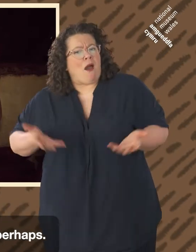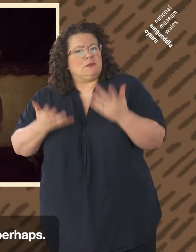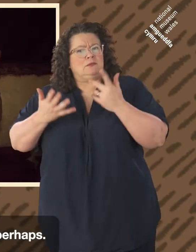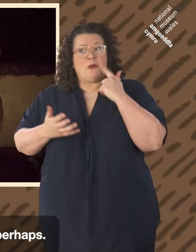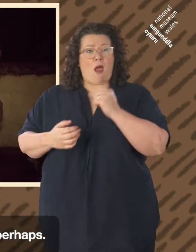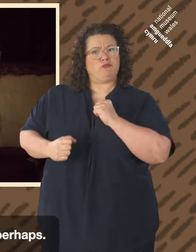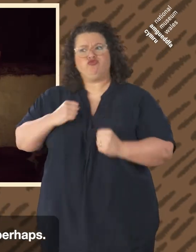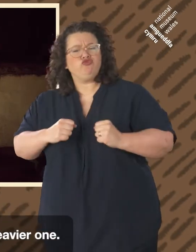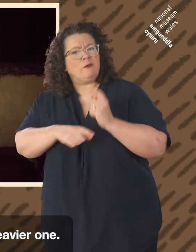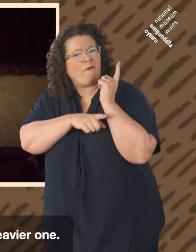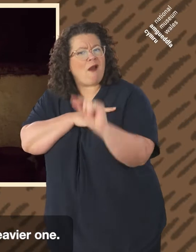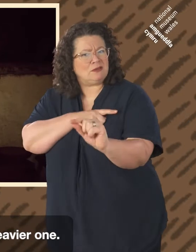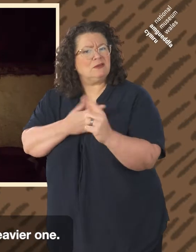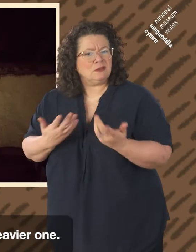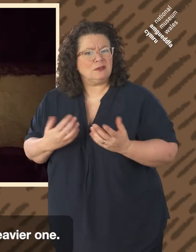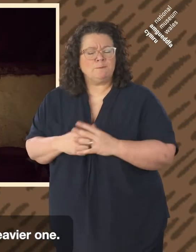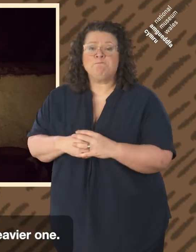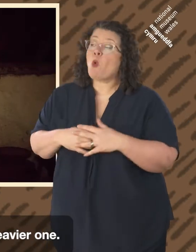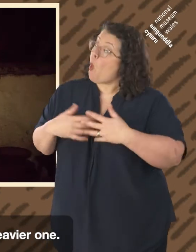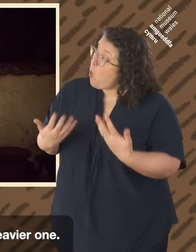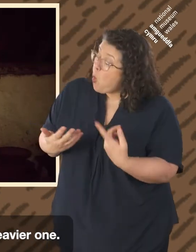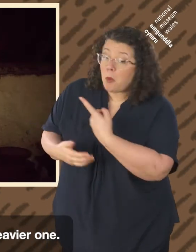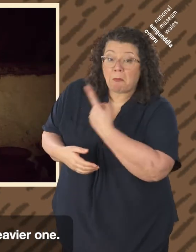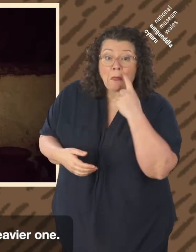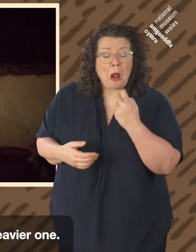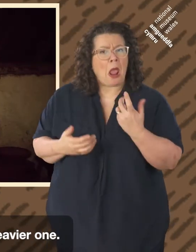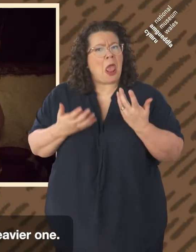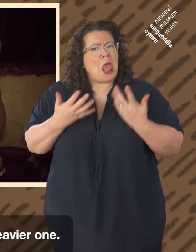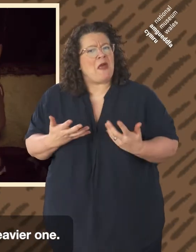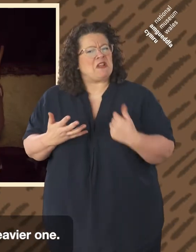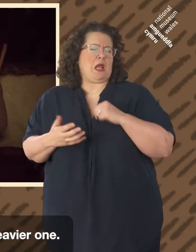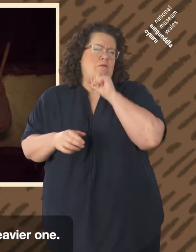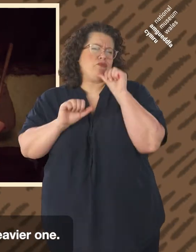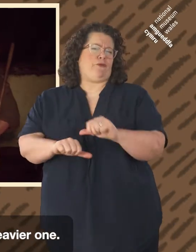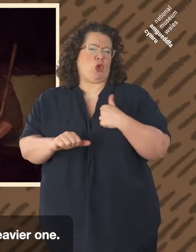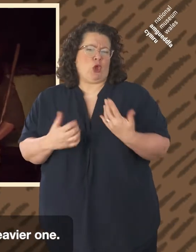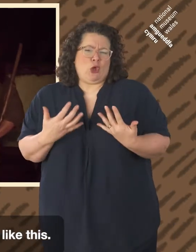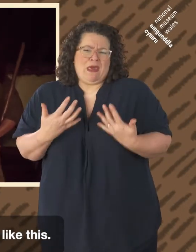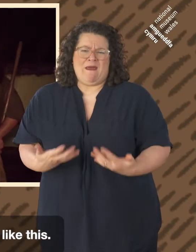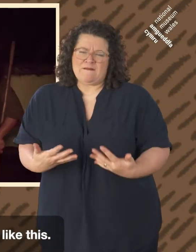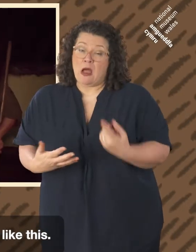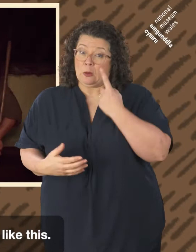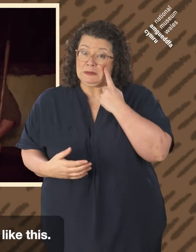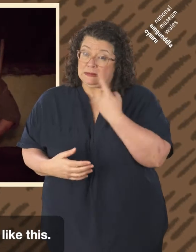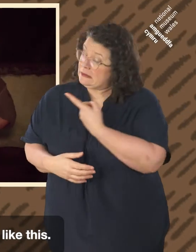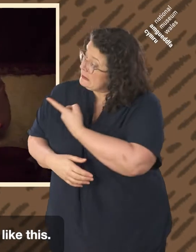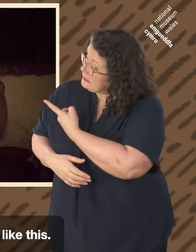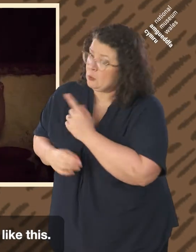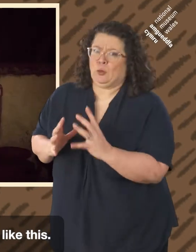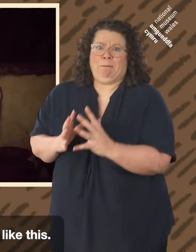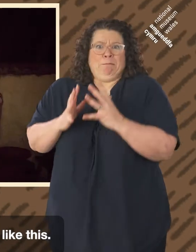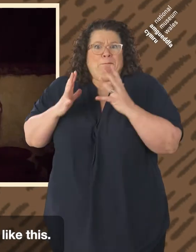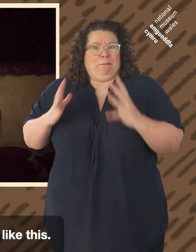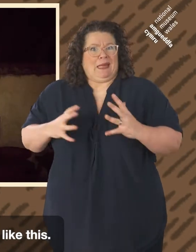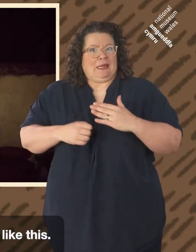perhaps, or I prefer using a heavier one and a bigger shield like